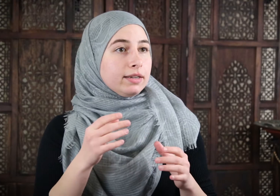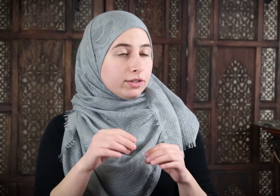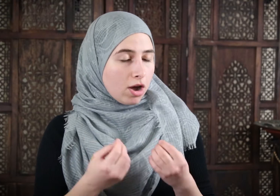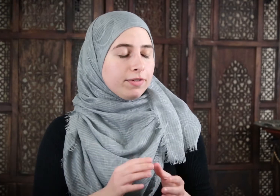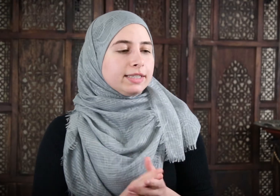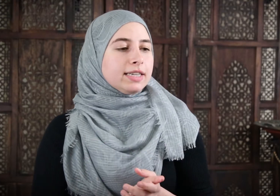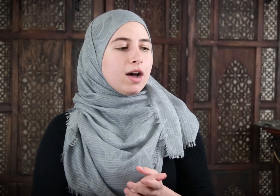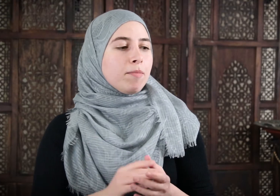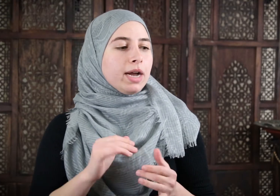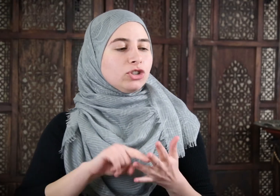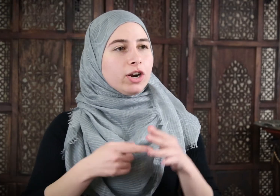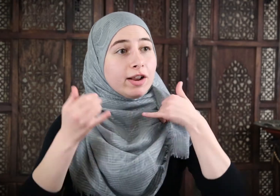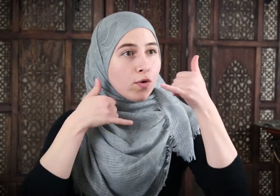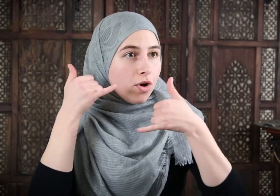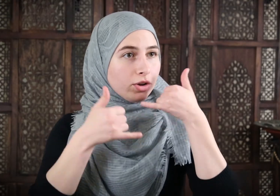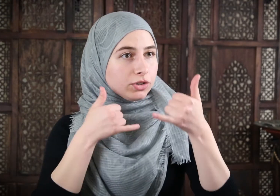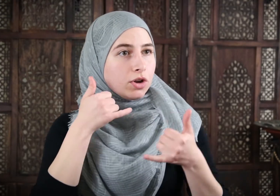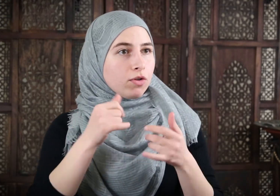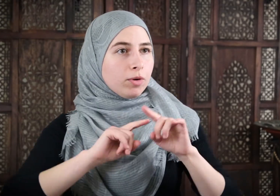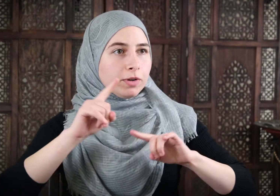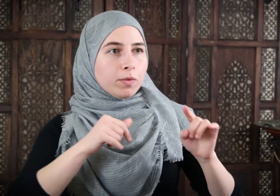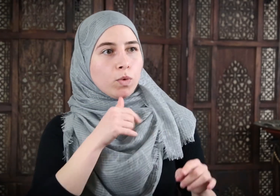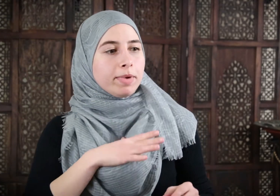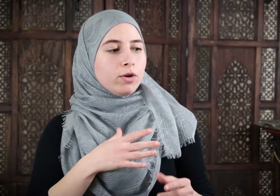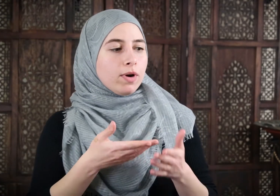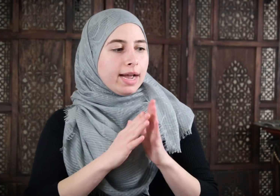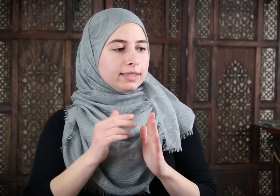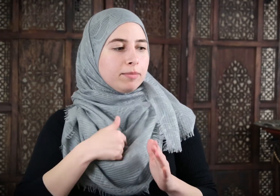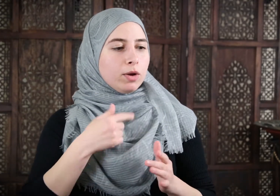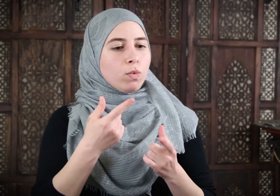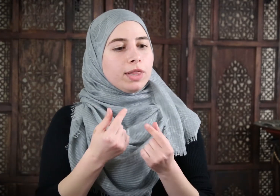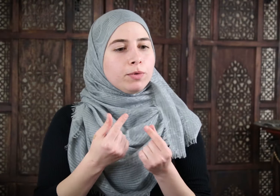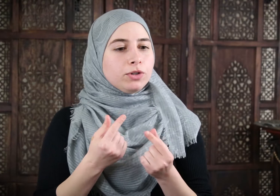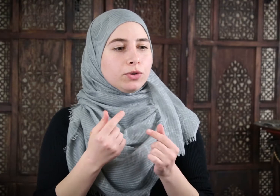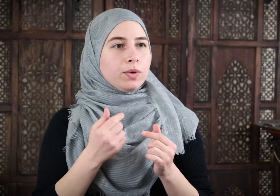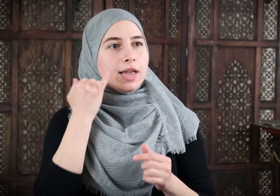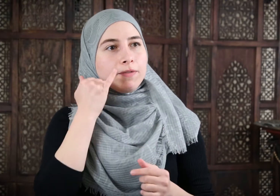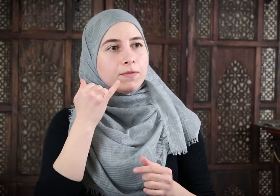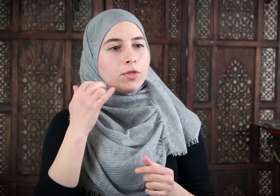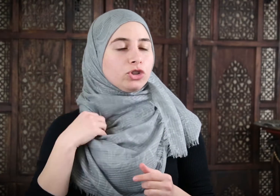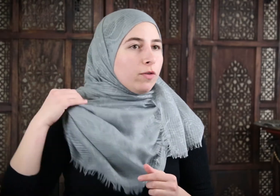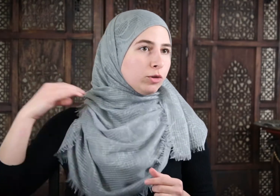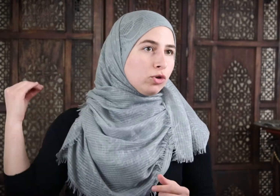into office, I started getting phone calls from different women who are asking me what they would do if their scarf was pulled